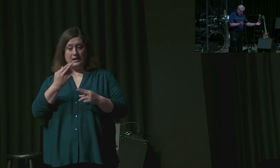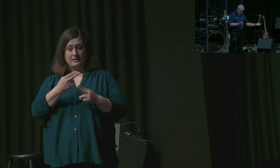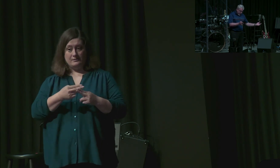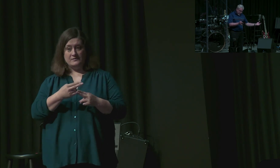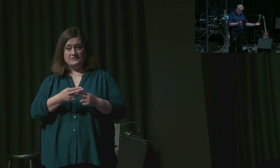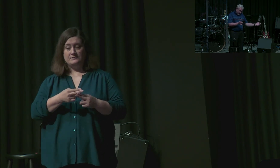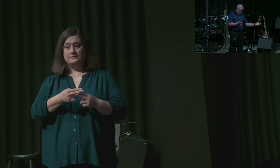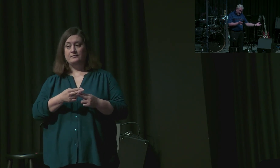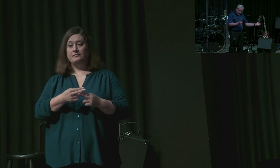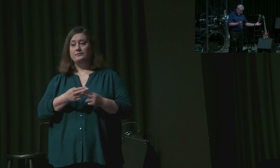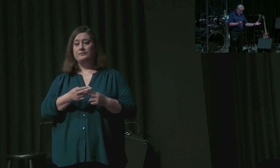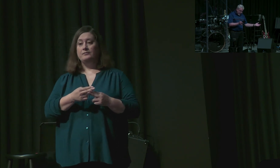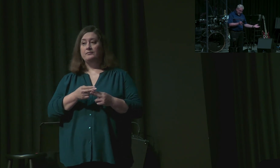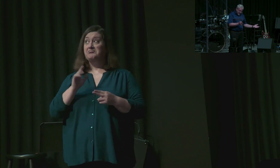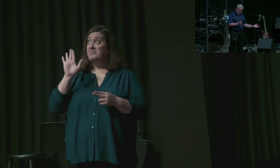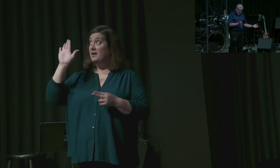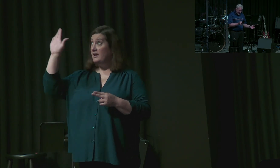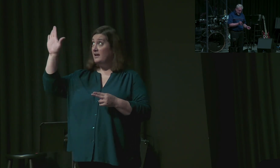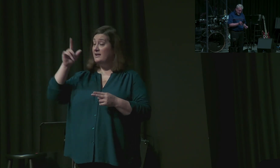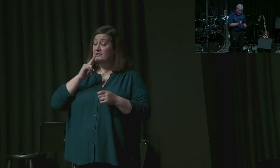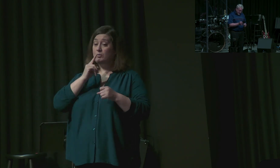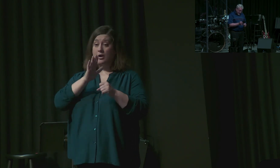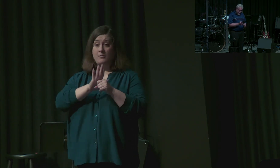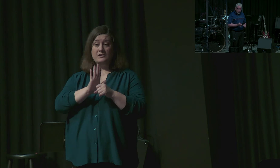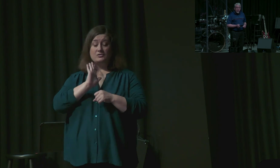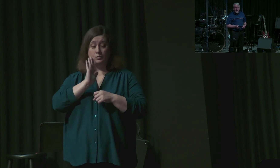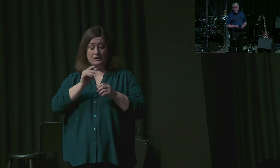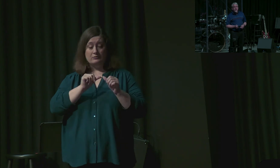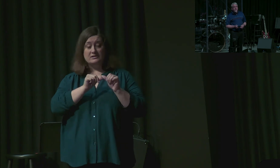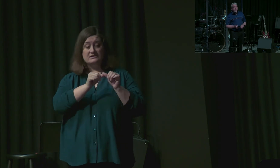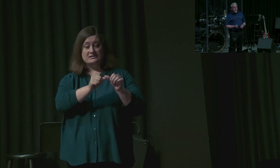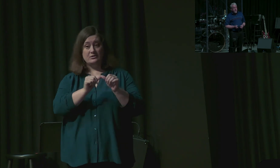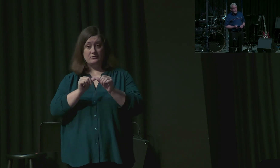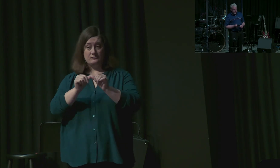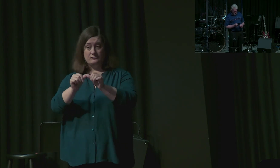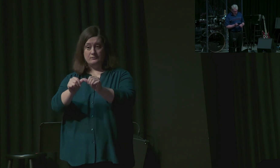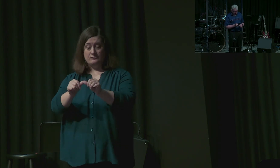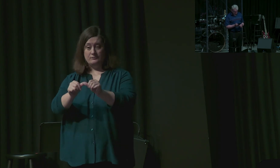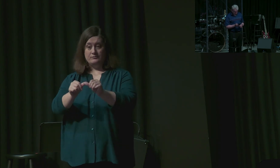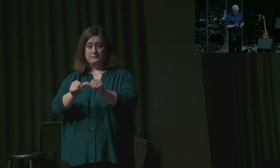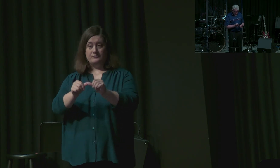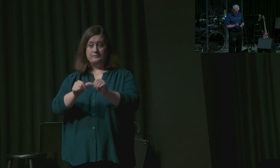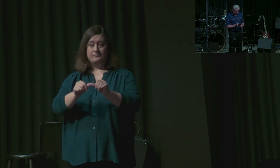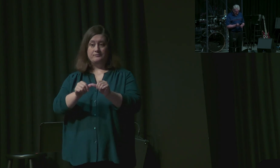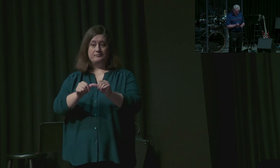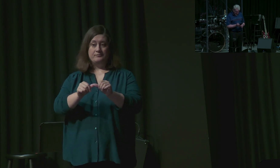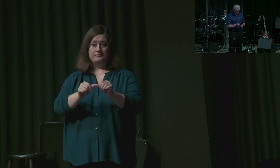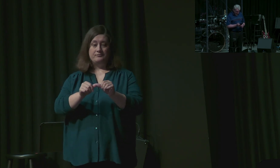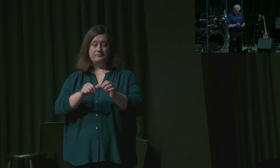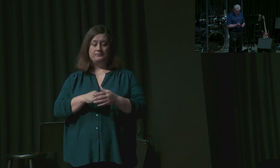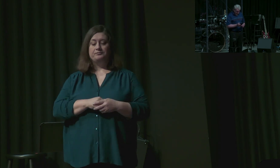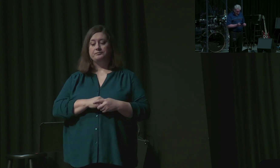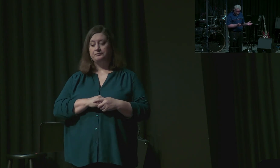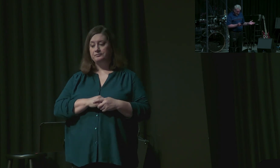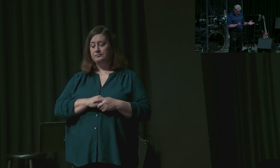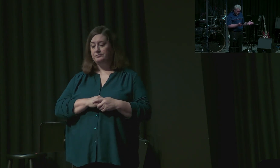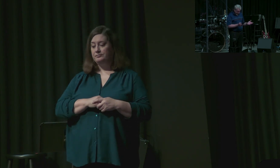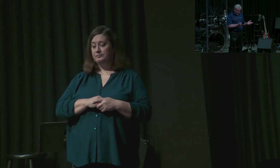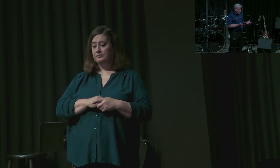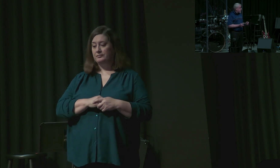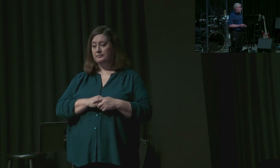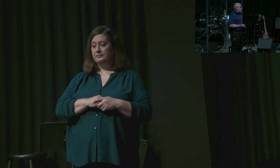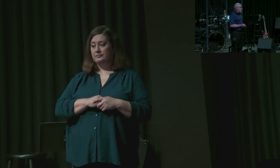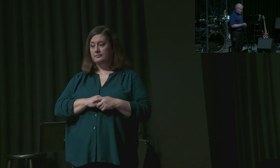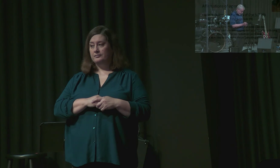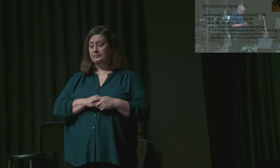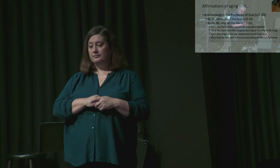be extended, and may they be blessed in the growing into a great multitude. While the covenant